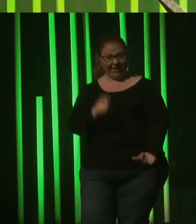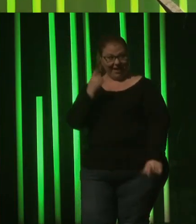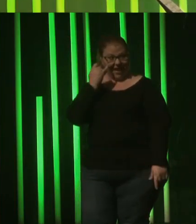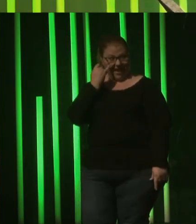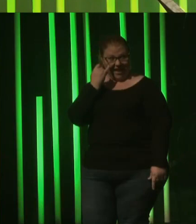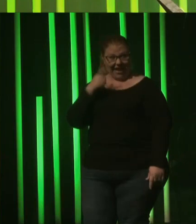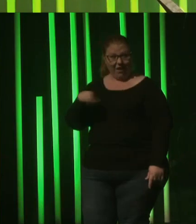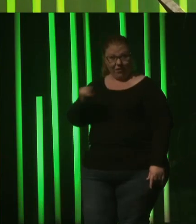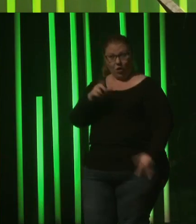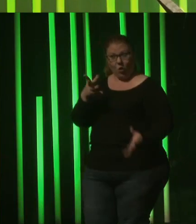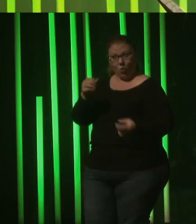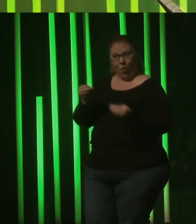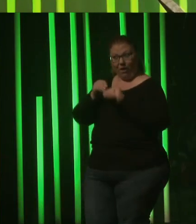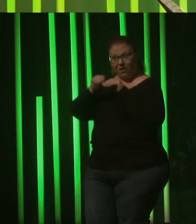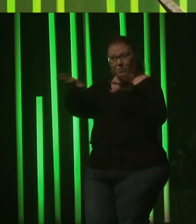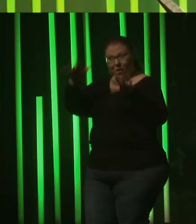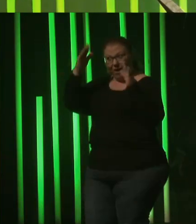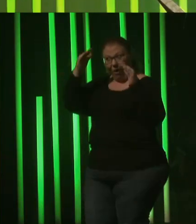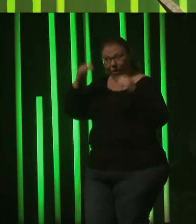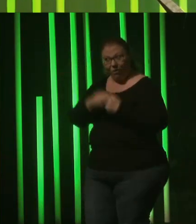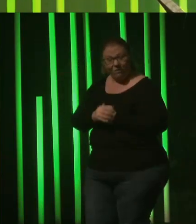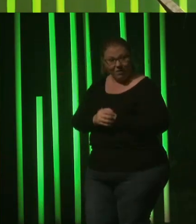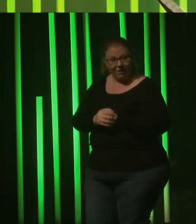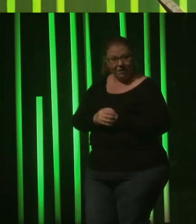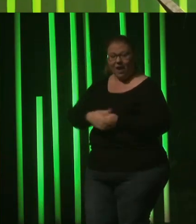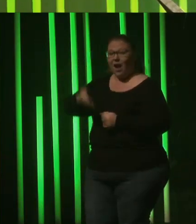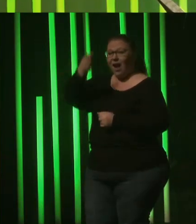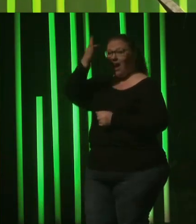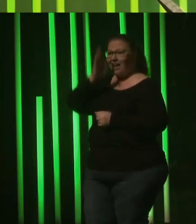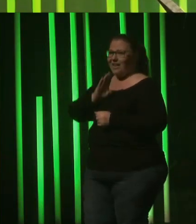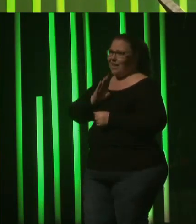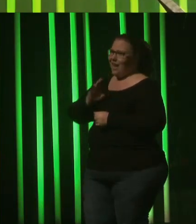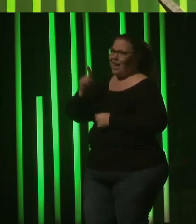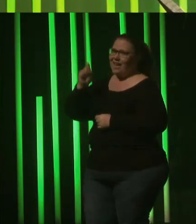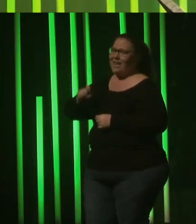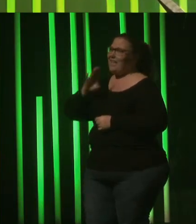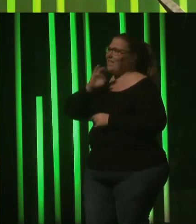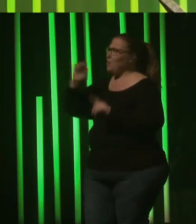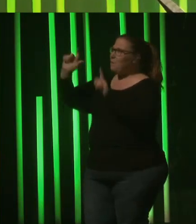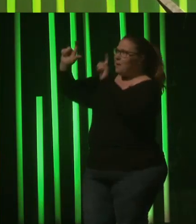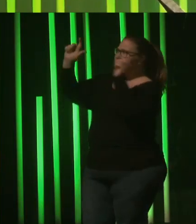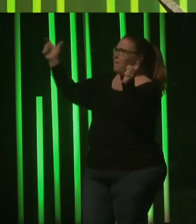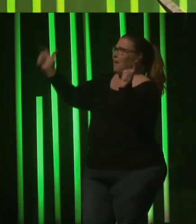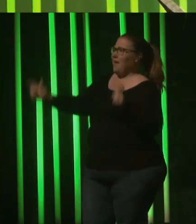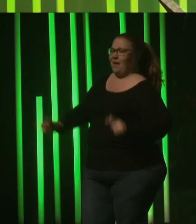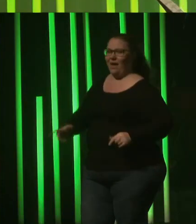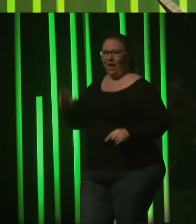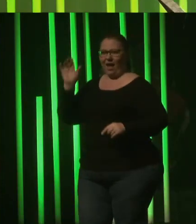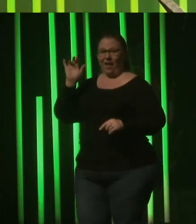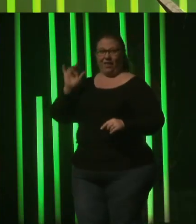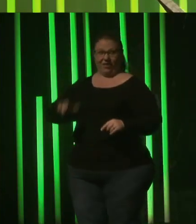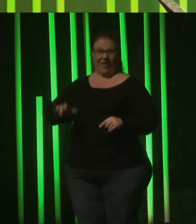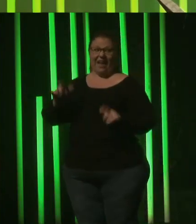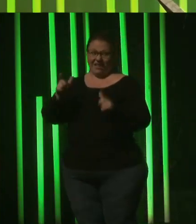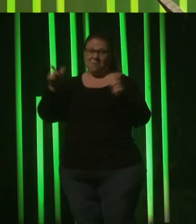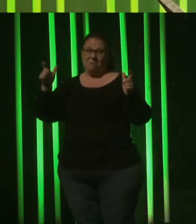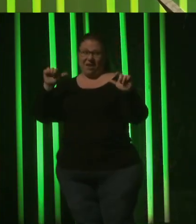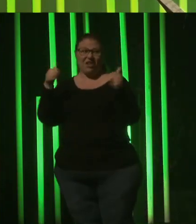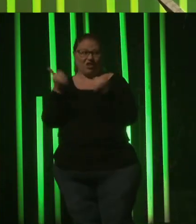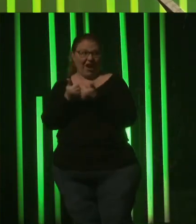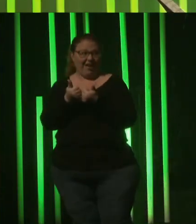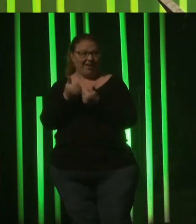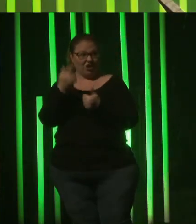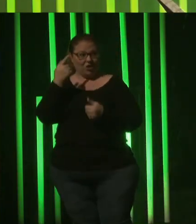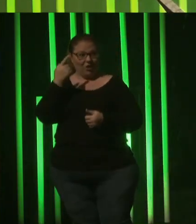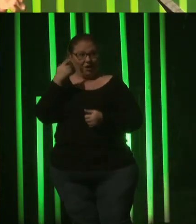you're going to be ambassadors of hope, God's got to be bigger. That is the great challenge, even